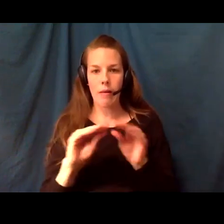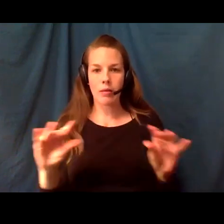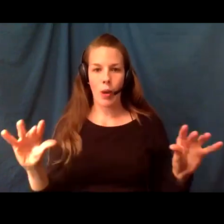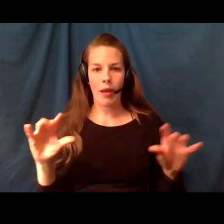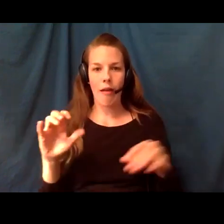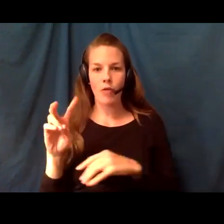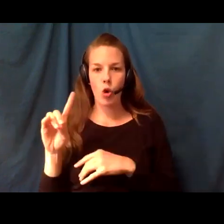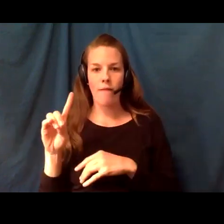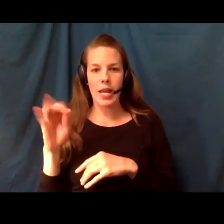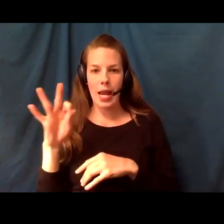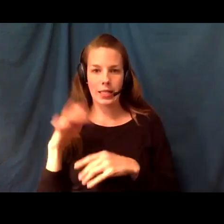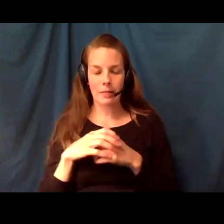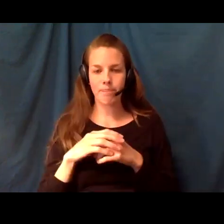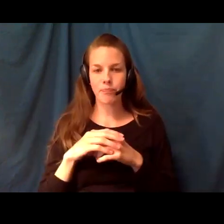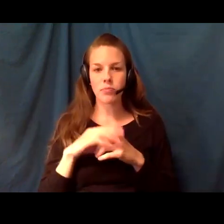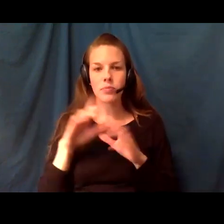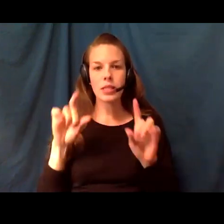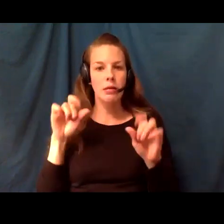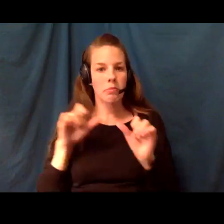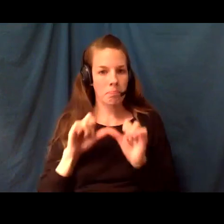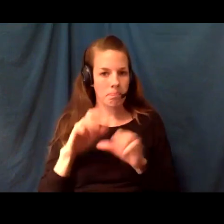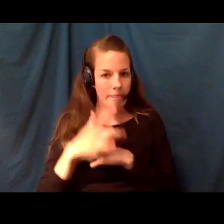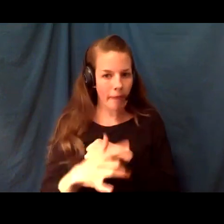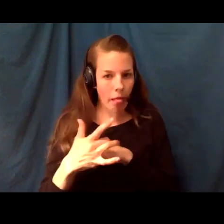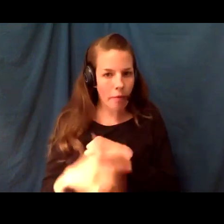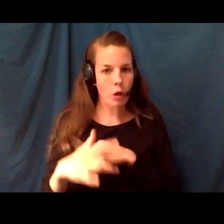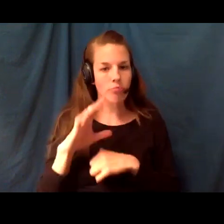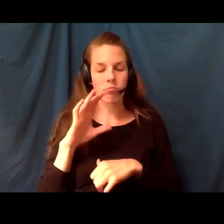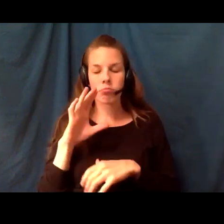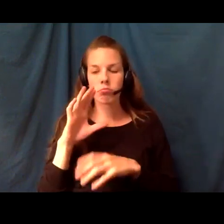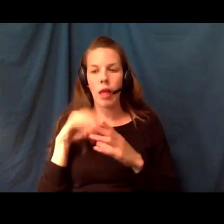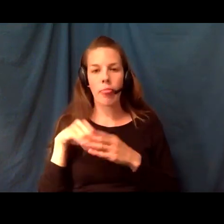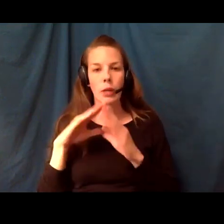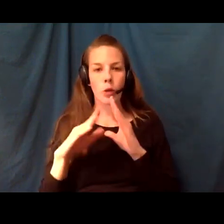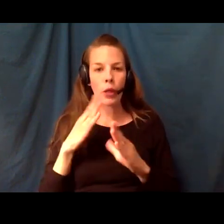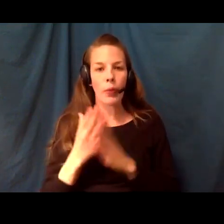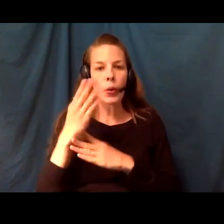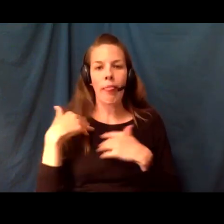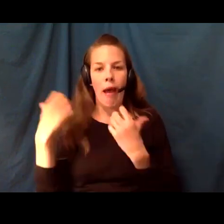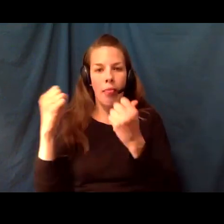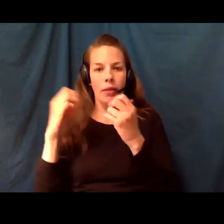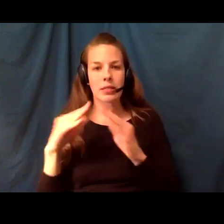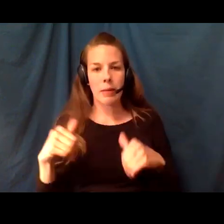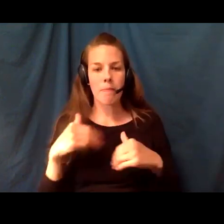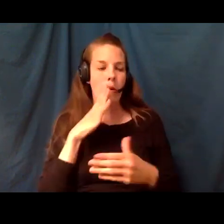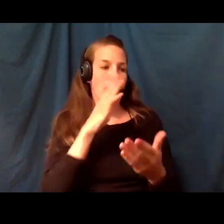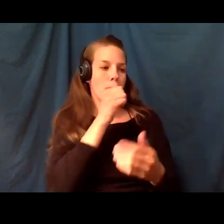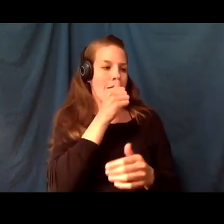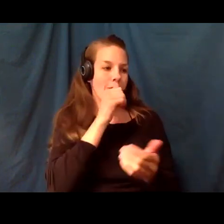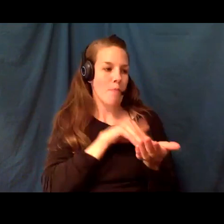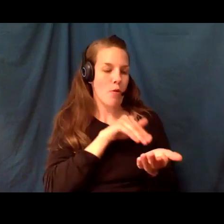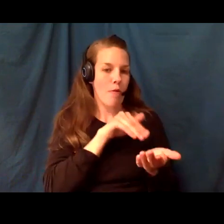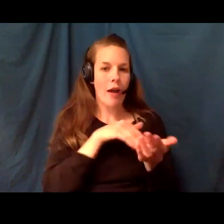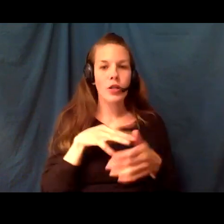COVID-19. Testing continues to be available in our community through our health systems, private providers, and through the